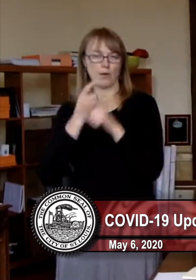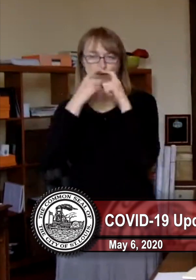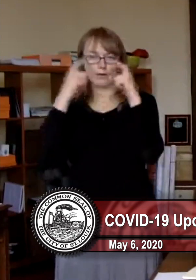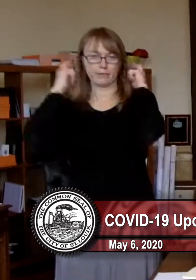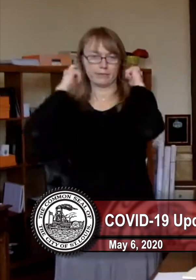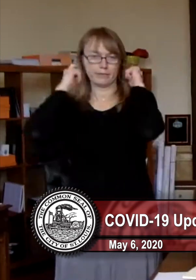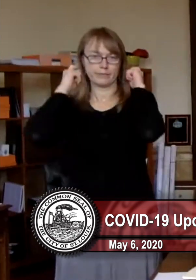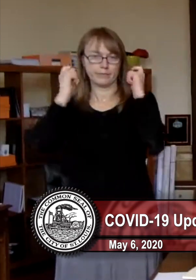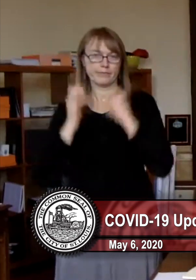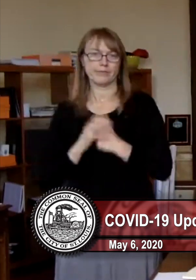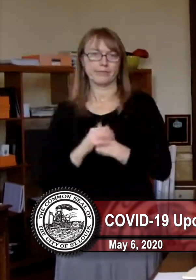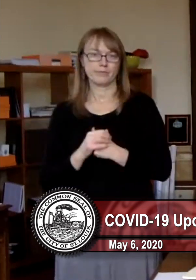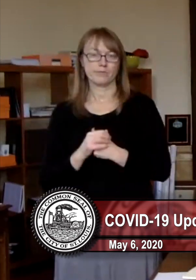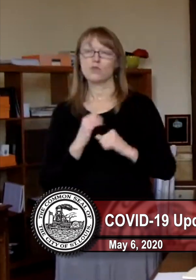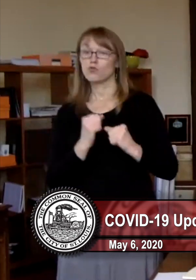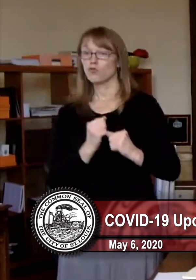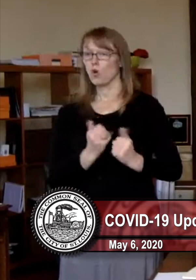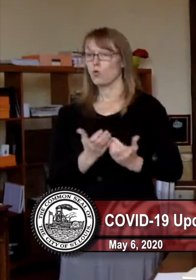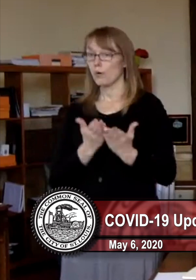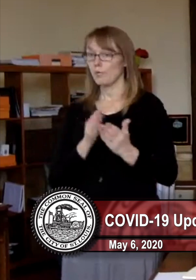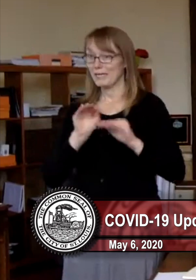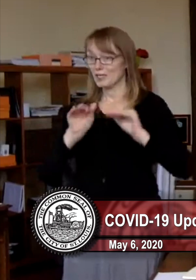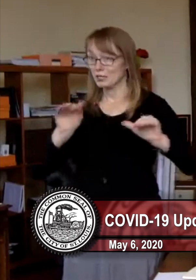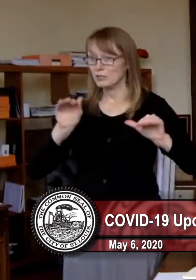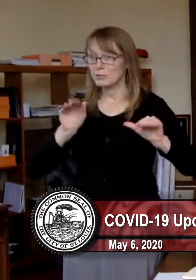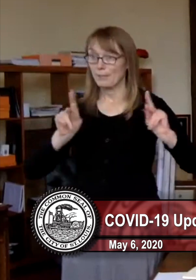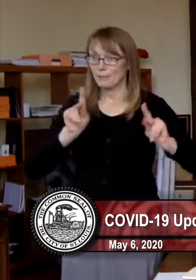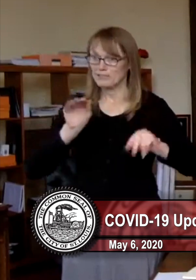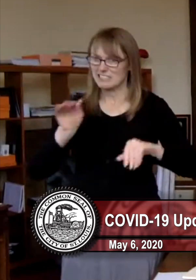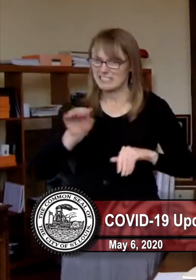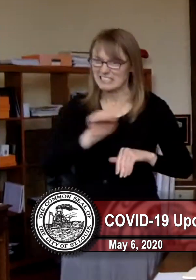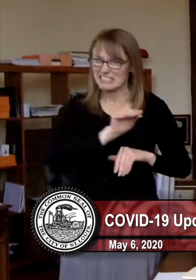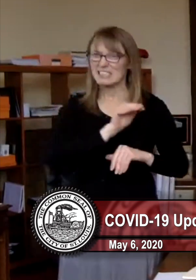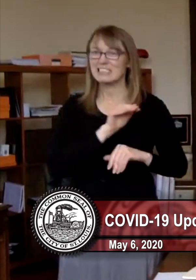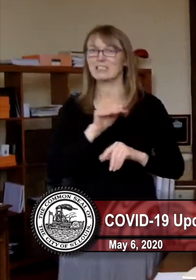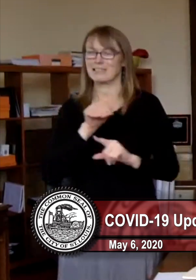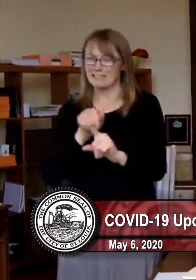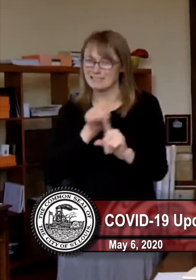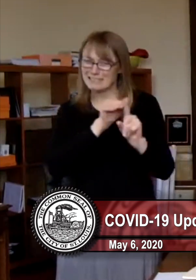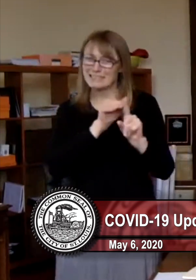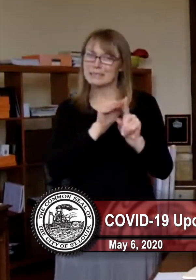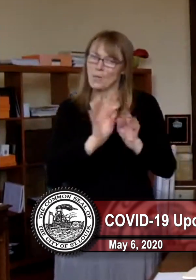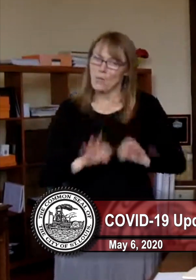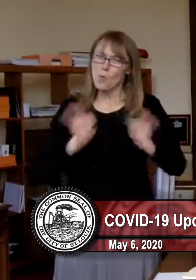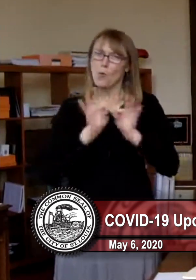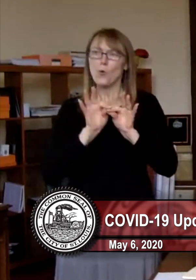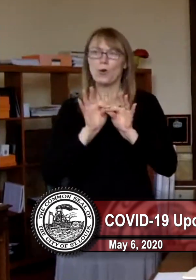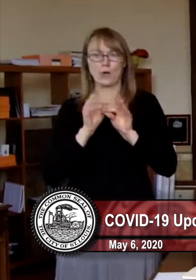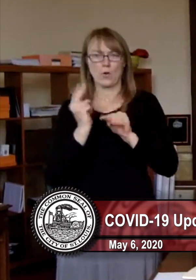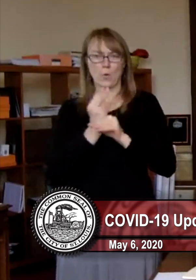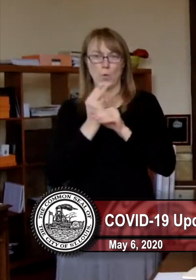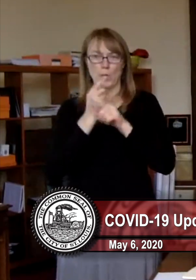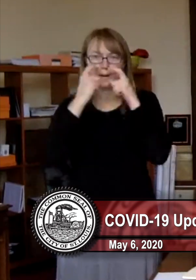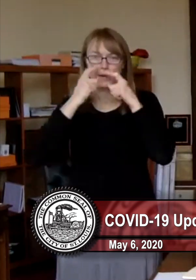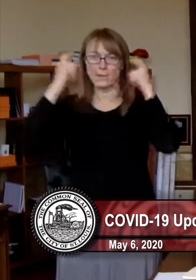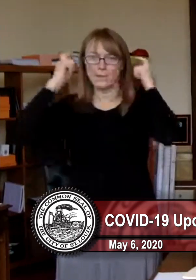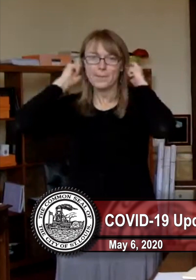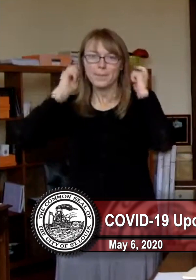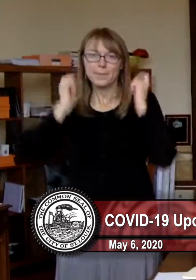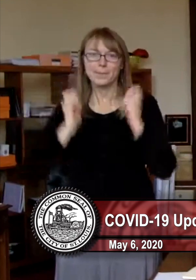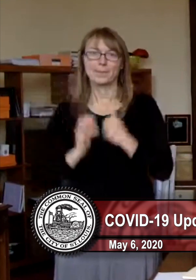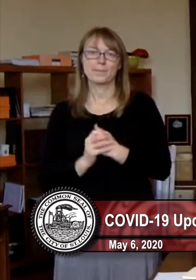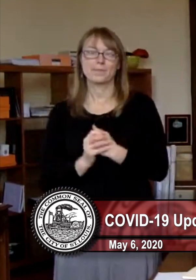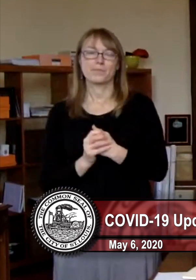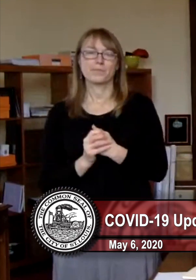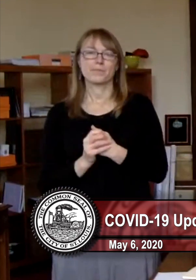strong recommendation is that customers also wear masks. We're also